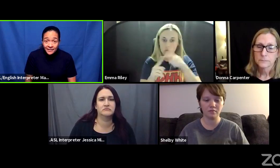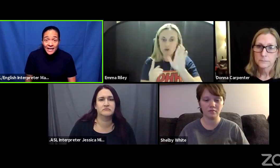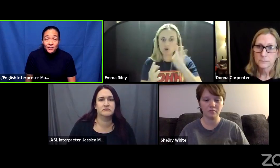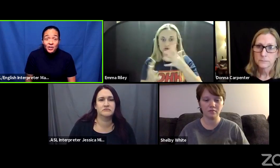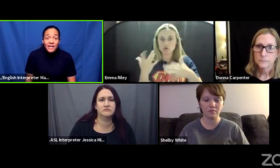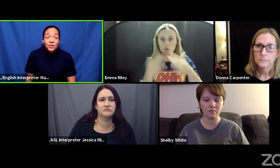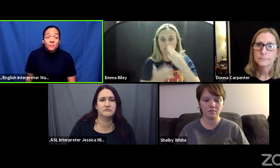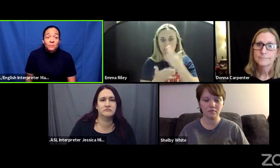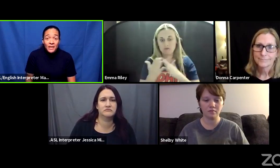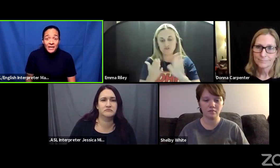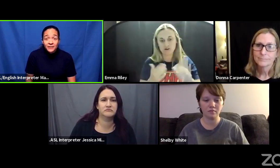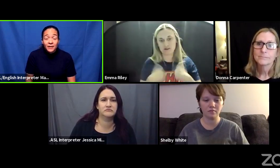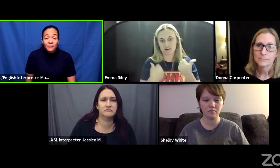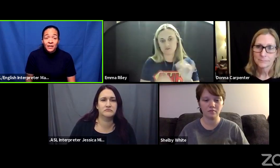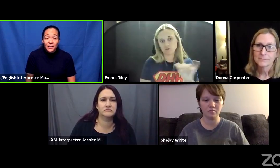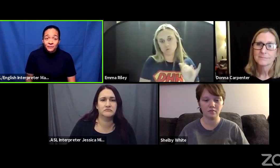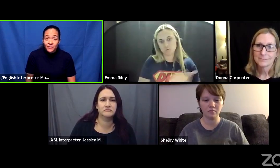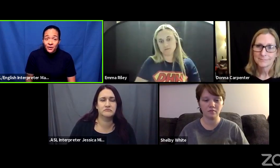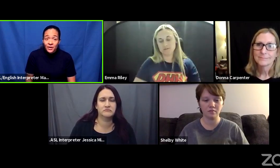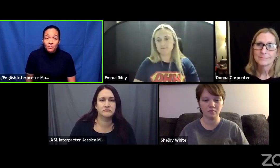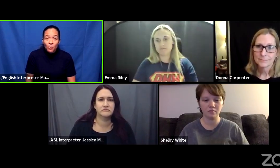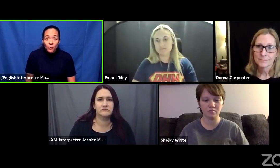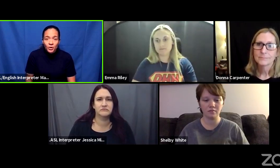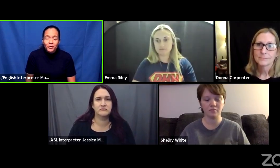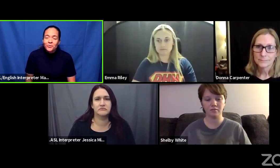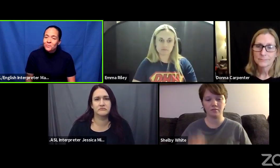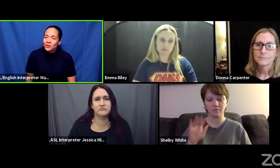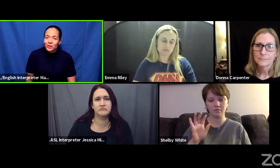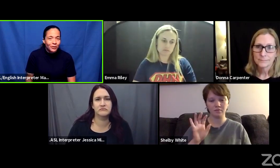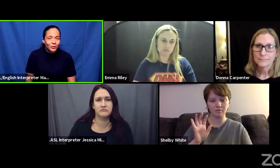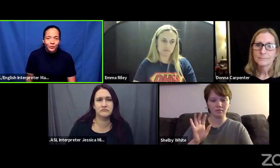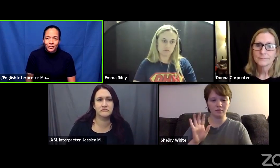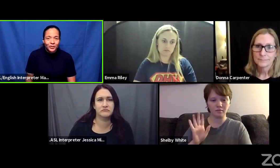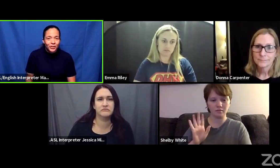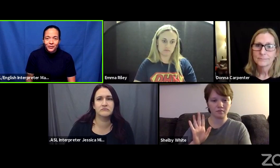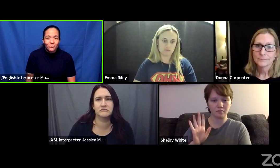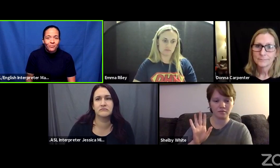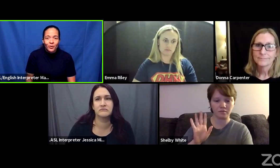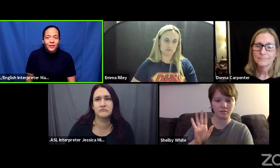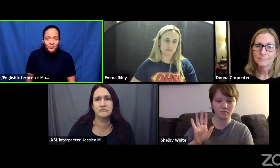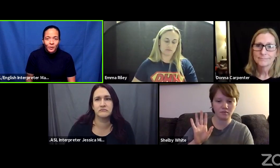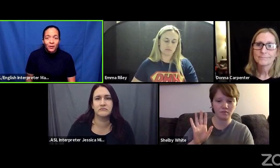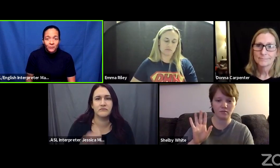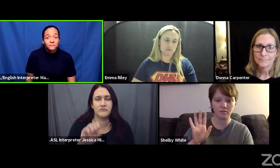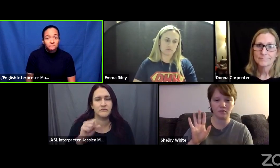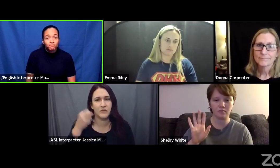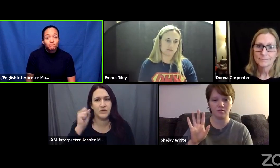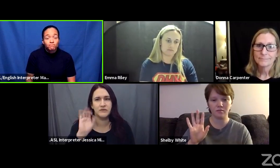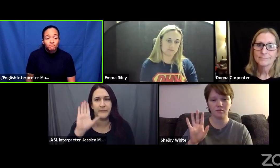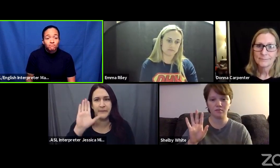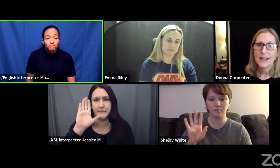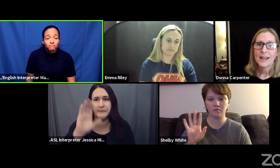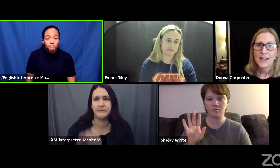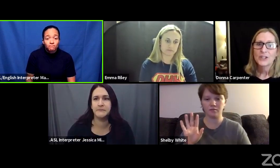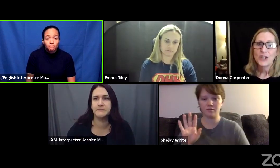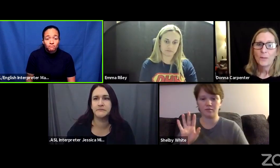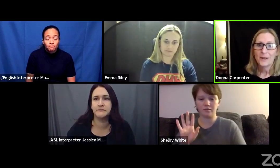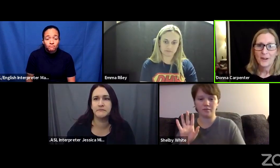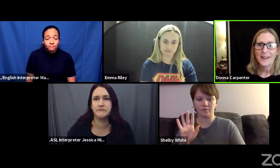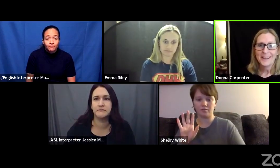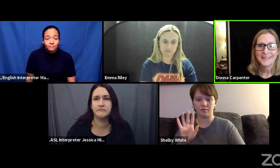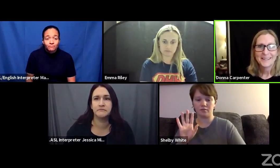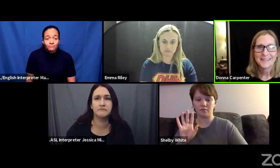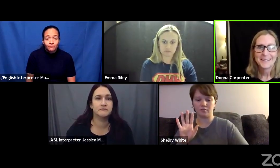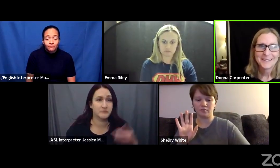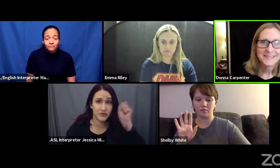So yes, the education piece of it is very important, but the social is just important as well.